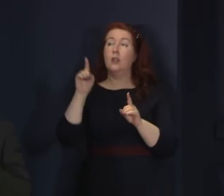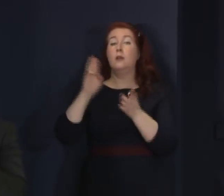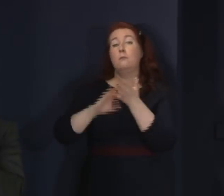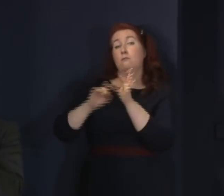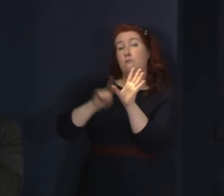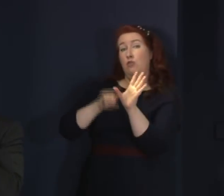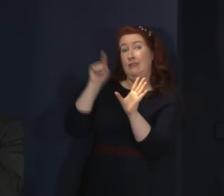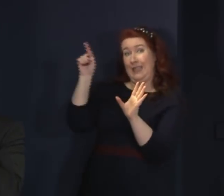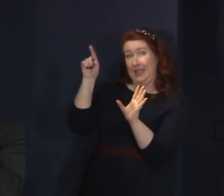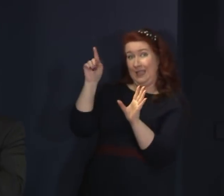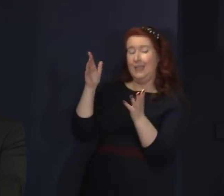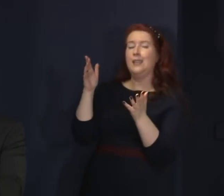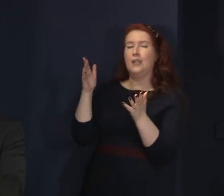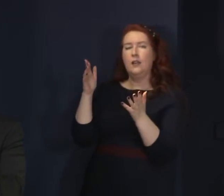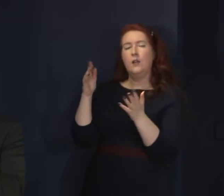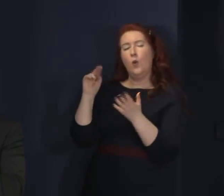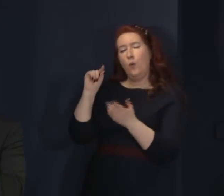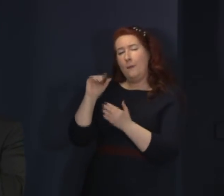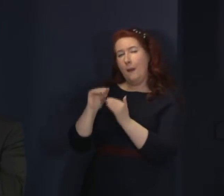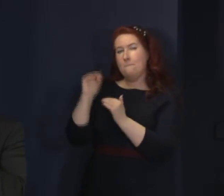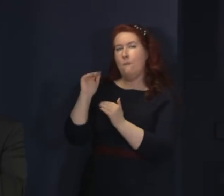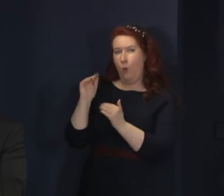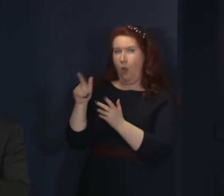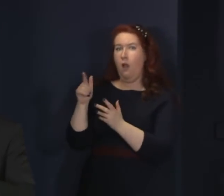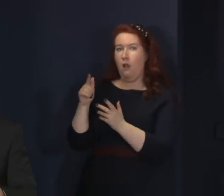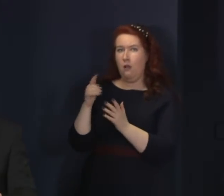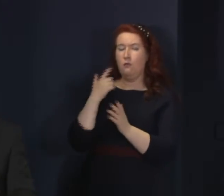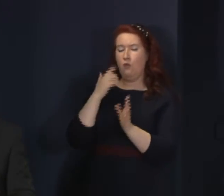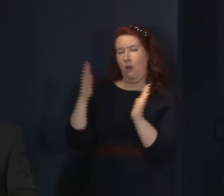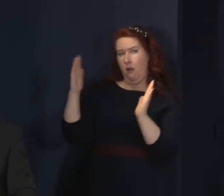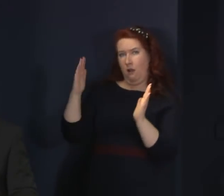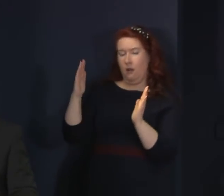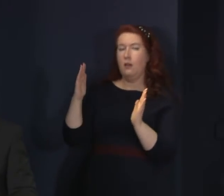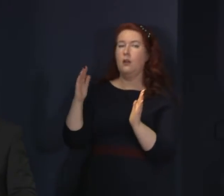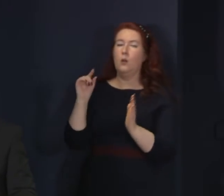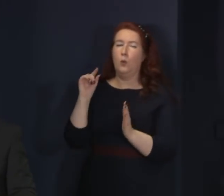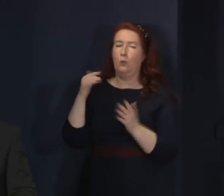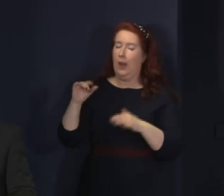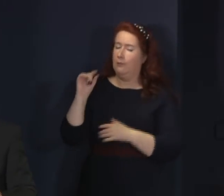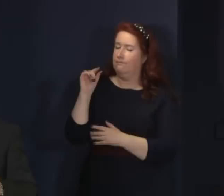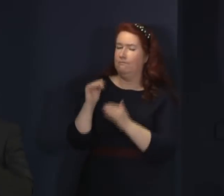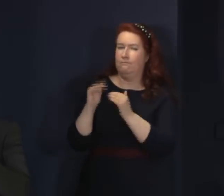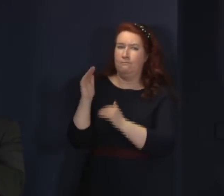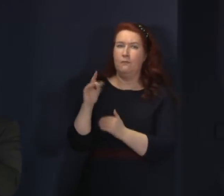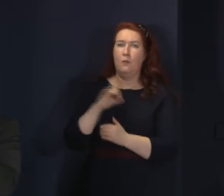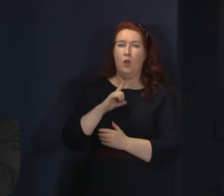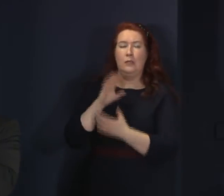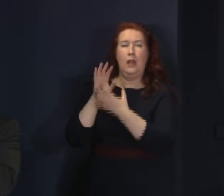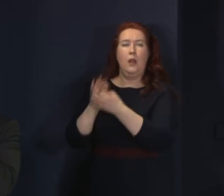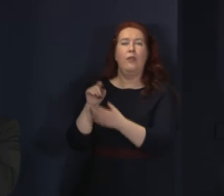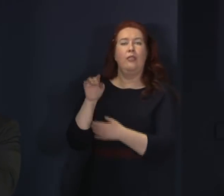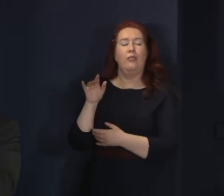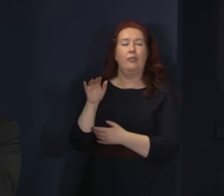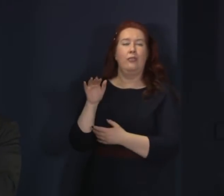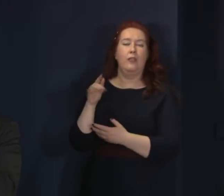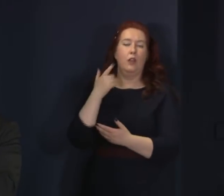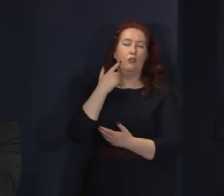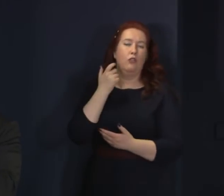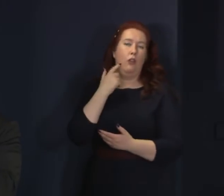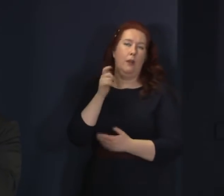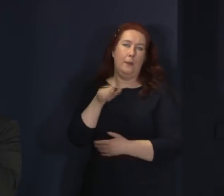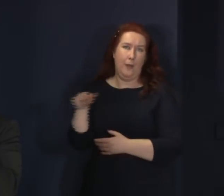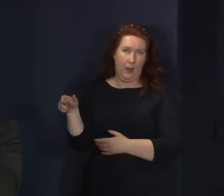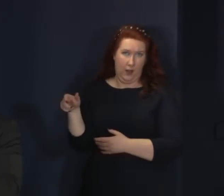seeing is a slightly greater proportion of those, but only slightly greater proportion associated with the younger people,